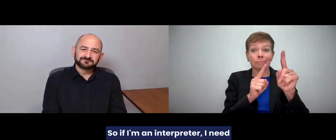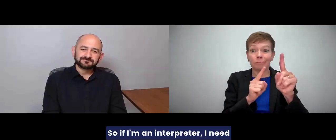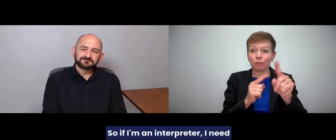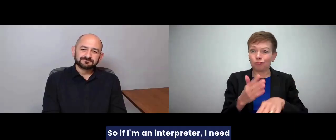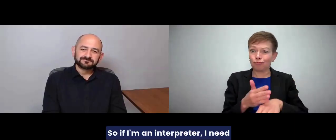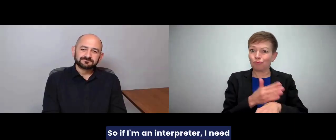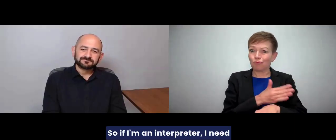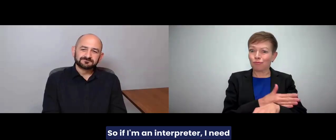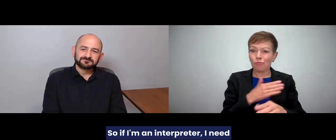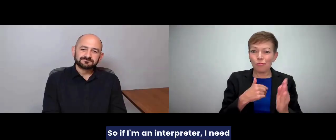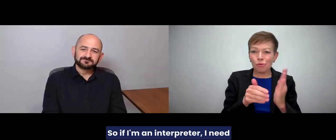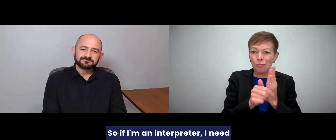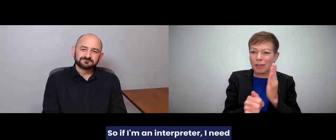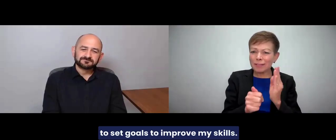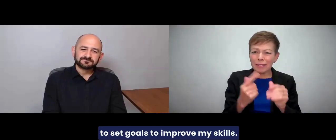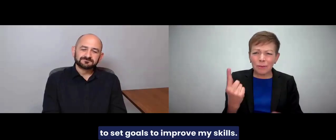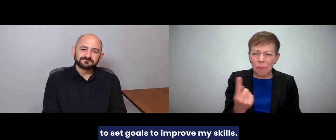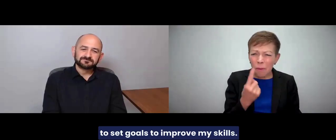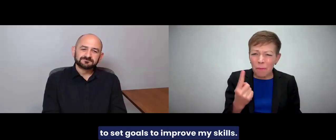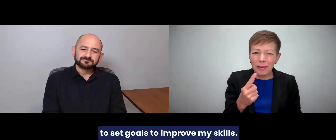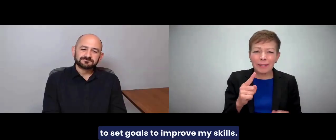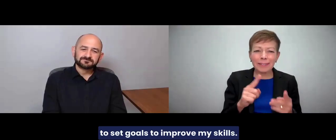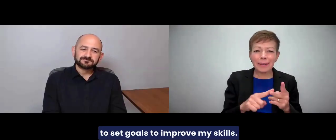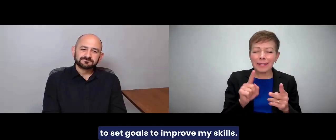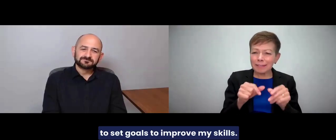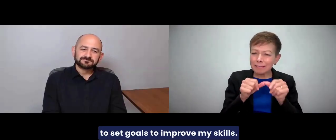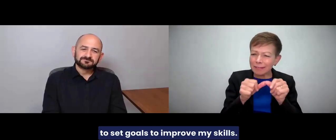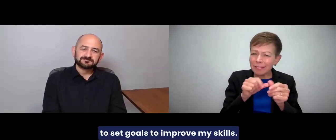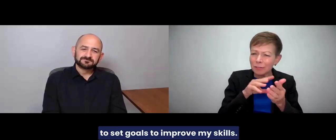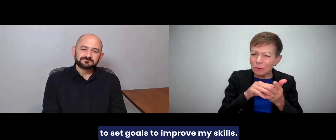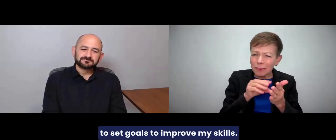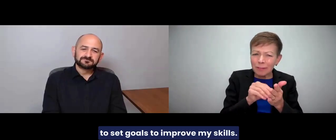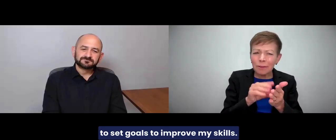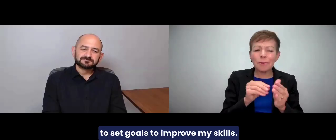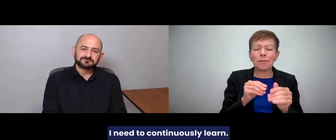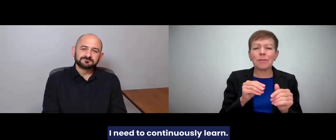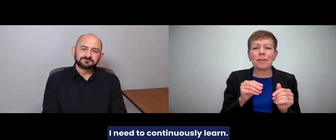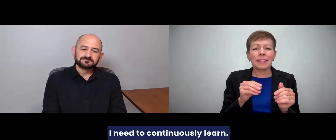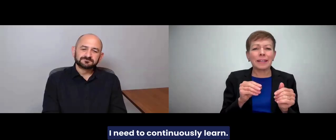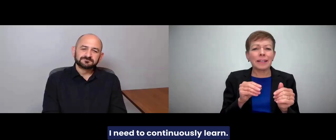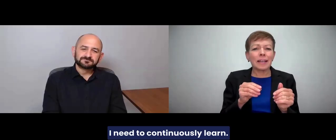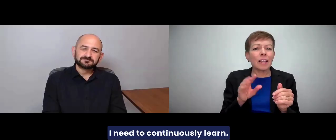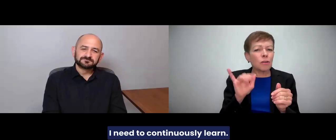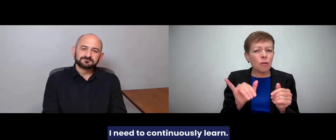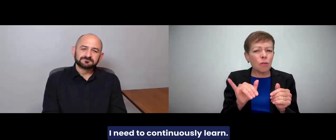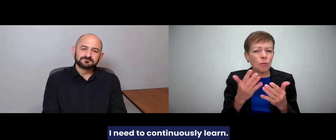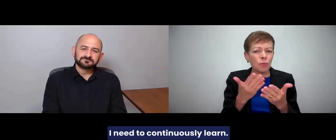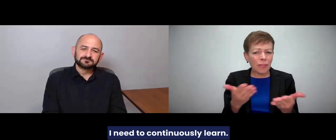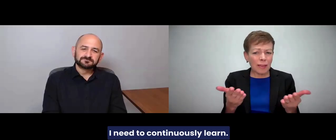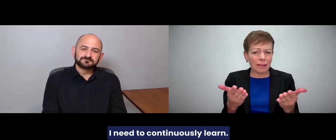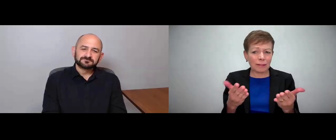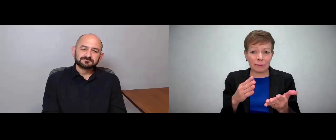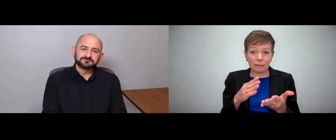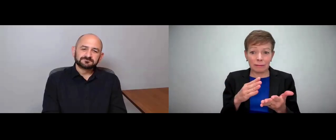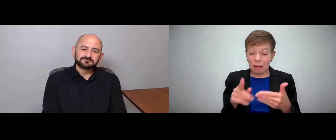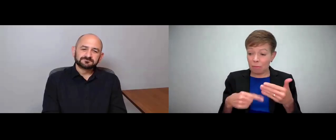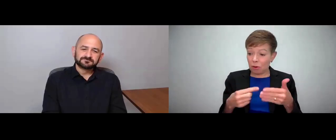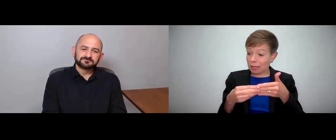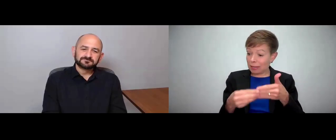So if I'm an interpreter, I need to set goals to improve my skills. I need to continuously